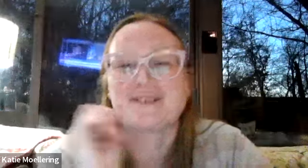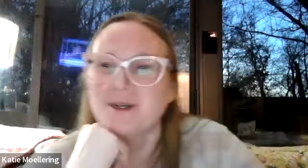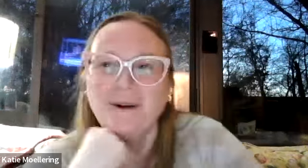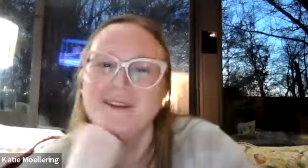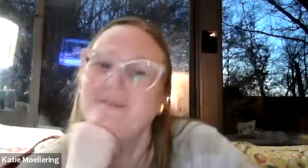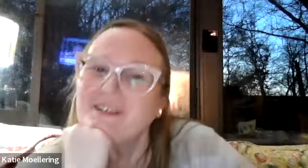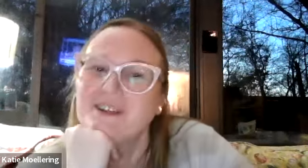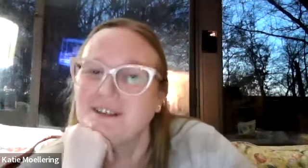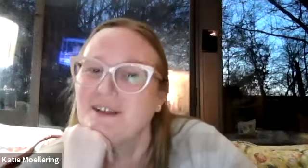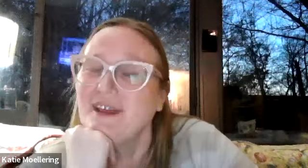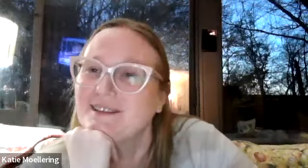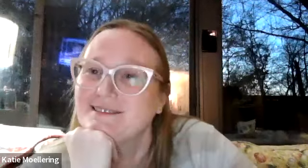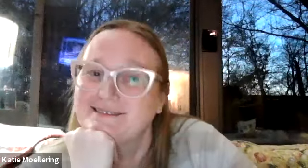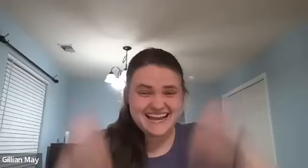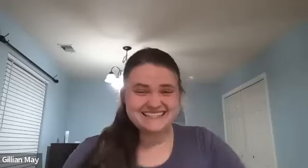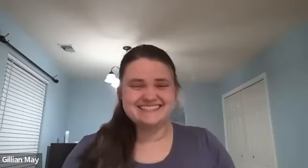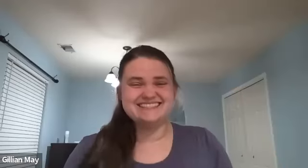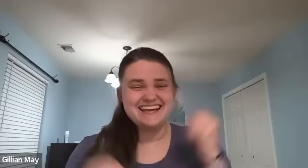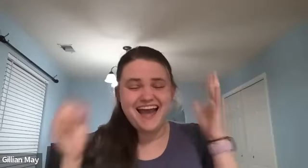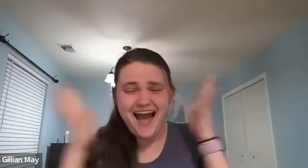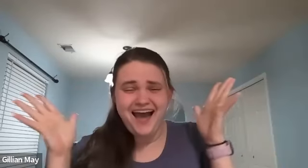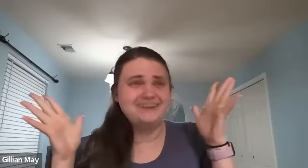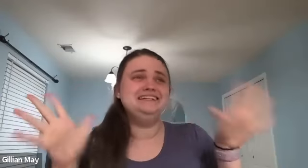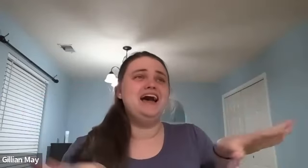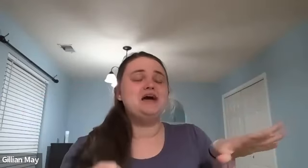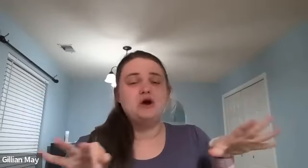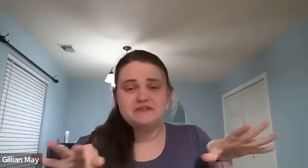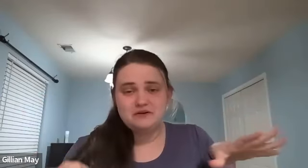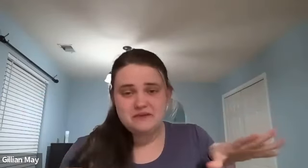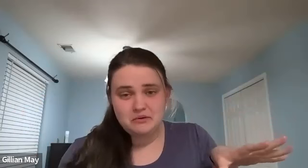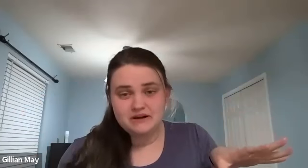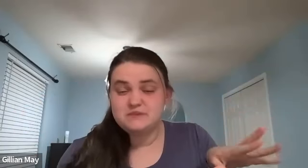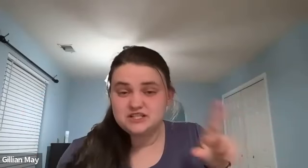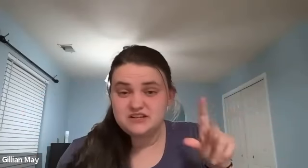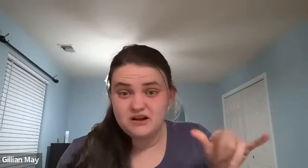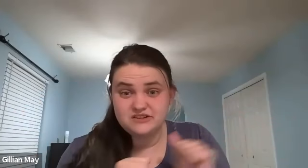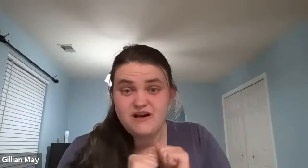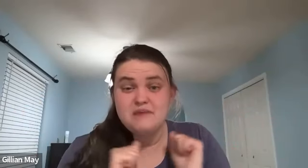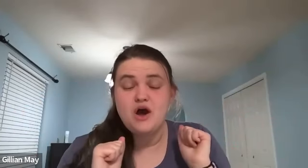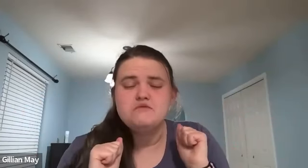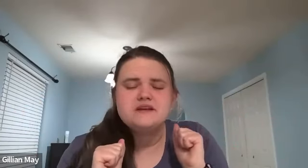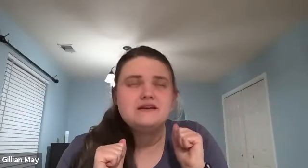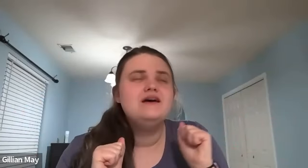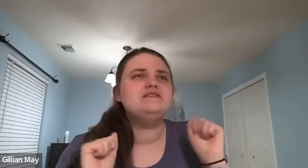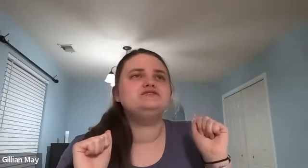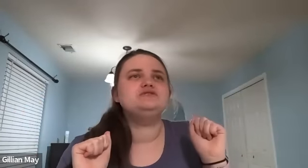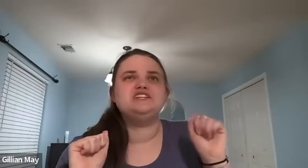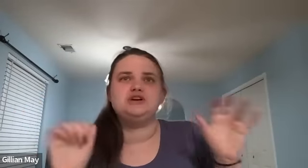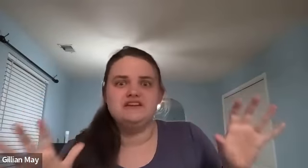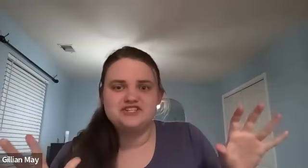story tomorrow. They're going to love that. You need to. Yes, because like, I'm hoping they'll make more, especially Roald Dahl. I'm hoping they'll do like Charlie and the